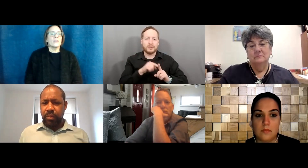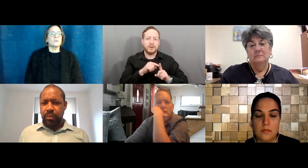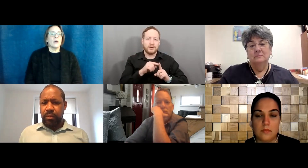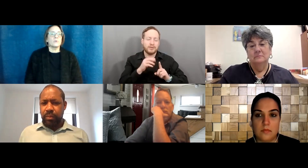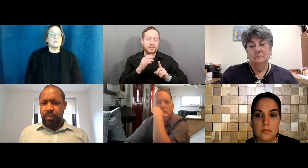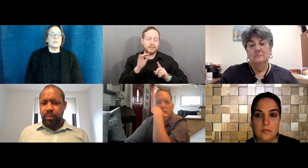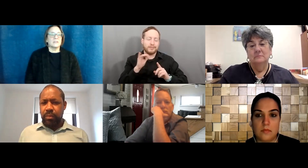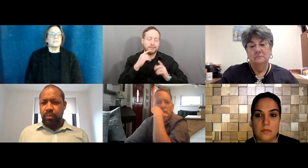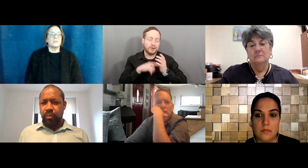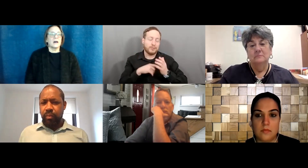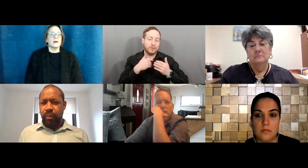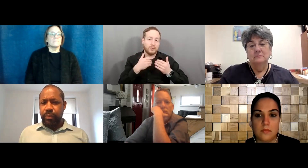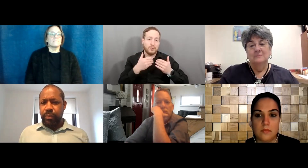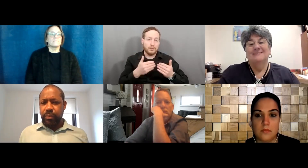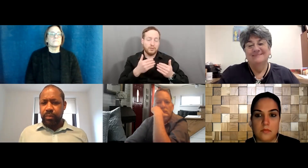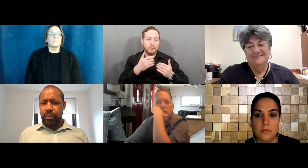Oh, that's okay. I'll repeat myself.